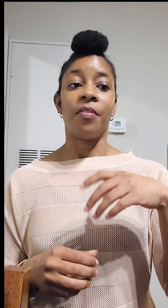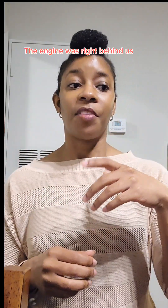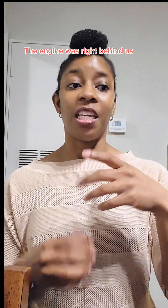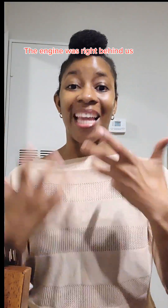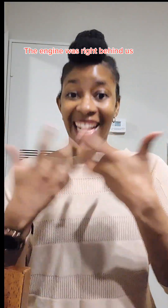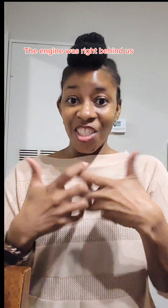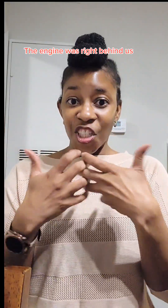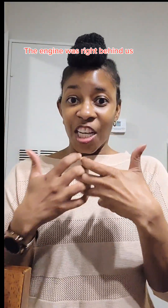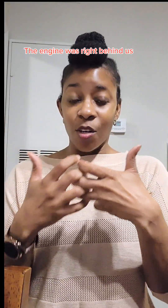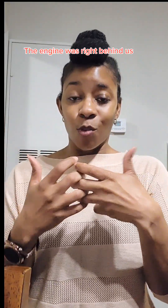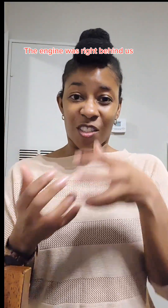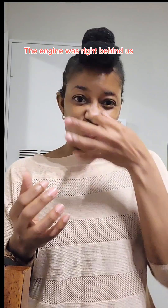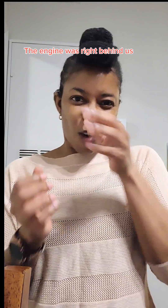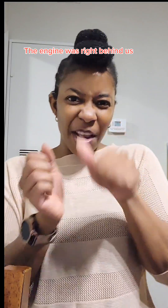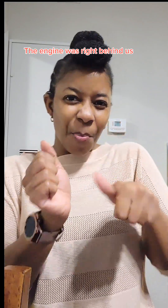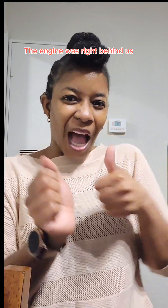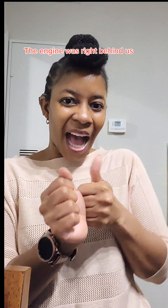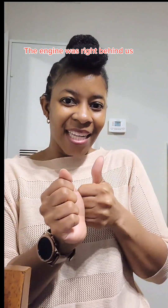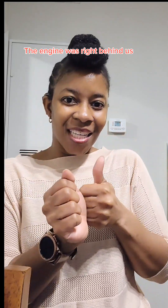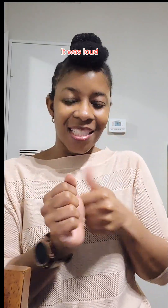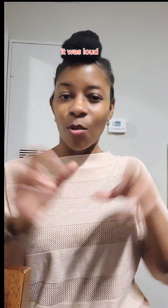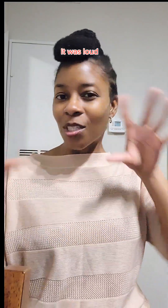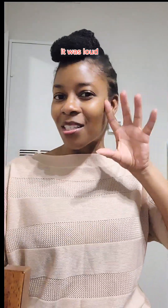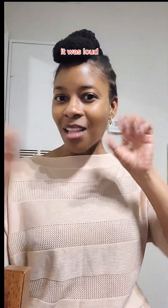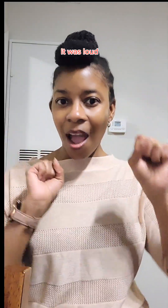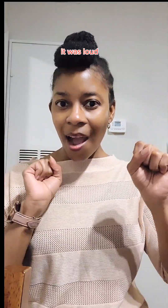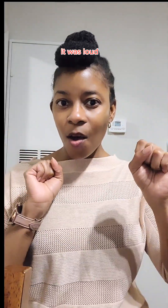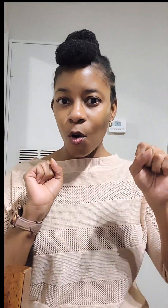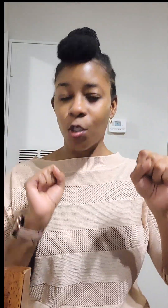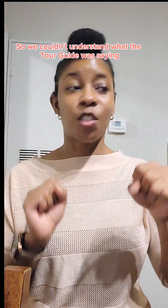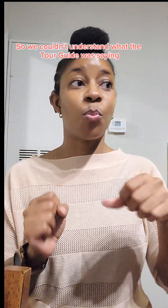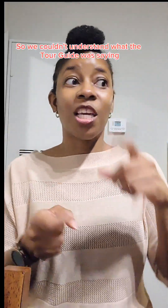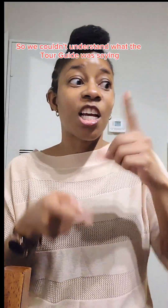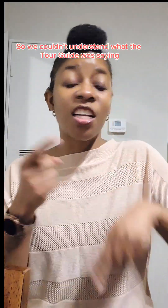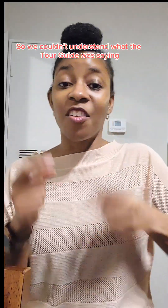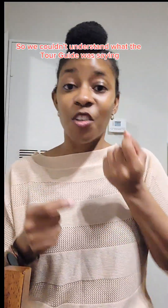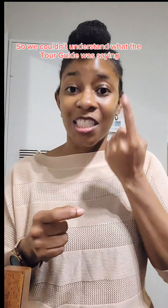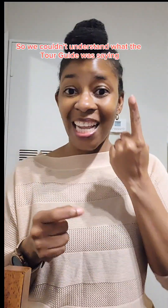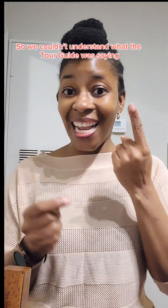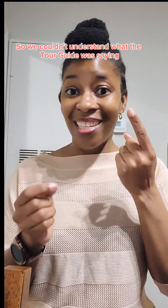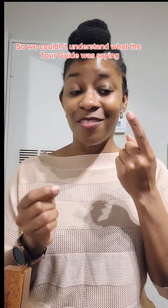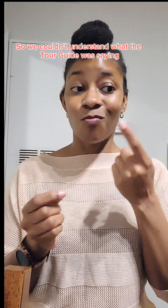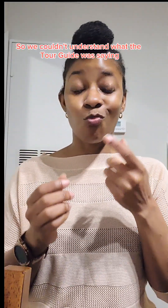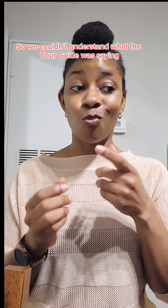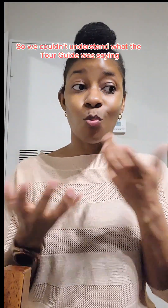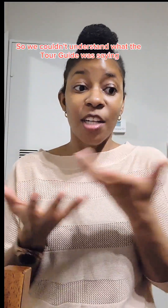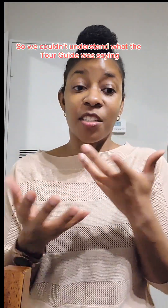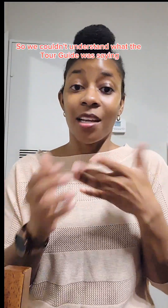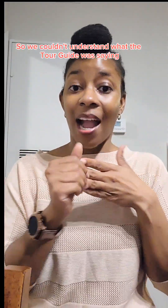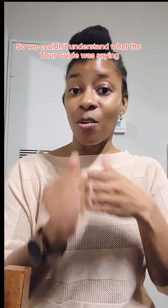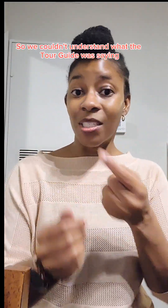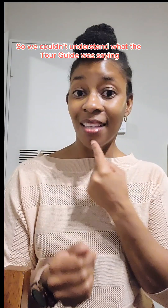The engine was right behind us. It was loud, so we couldn't understand what the guide was